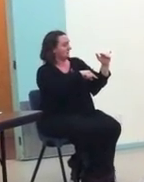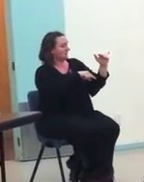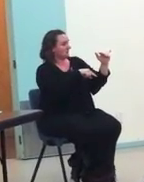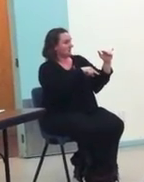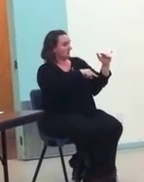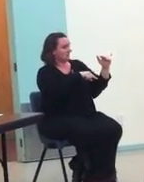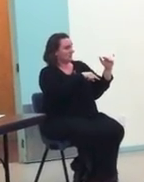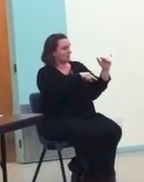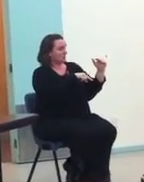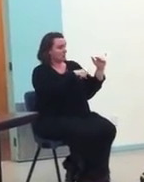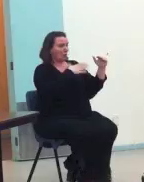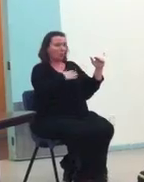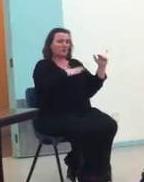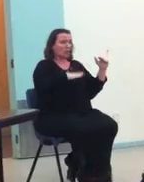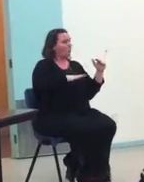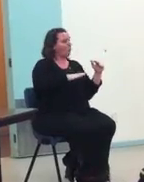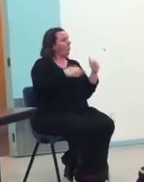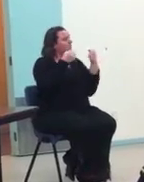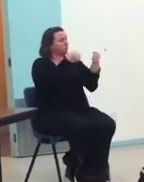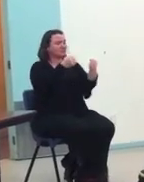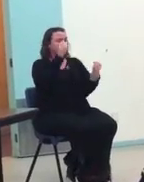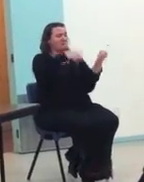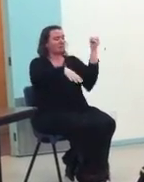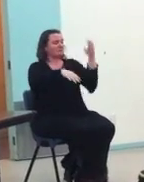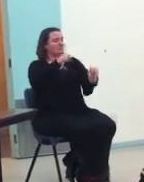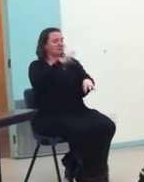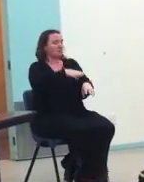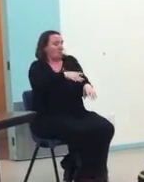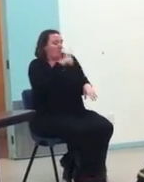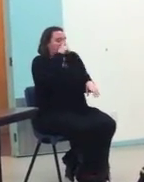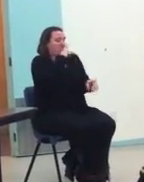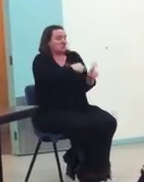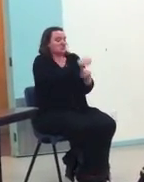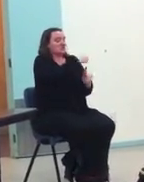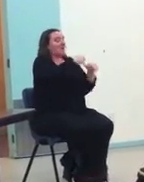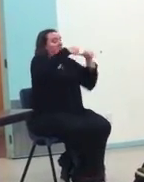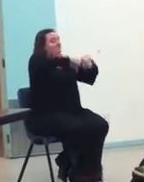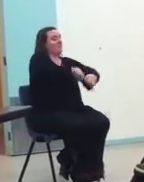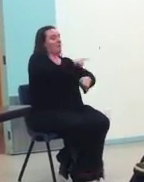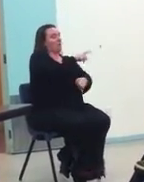prisons have ended up as a dumping ground for people that our society has failed.